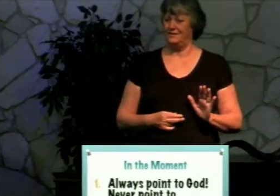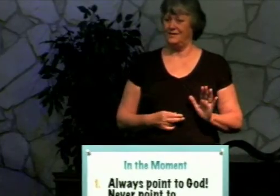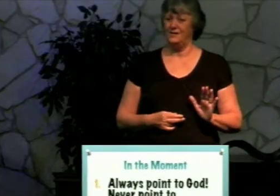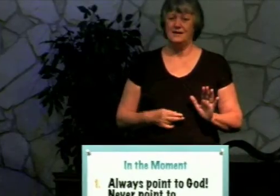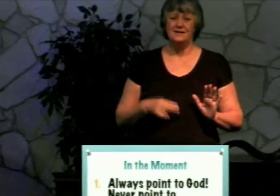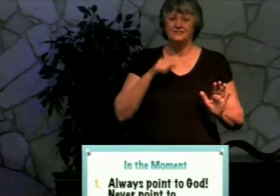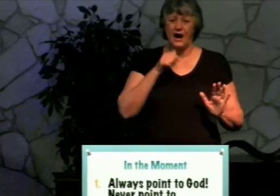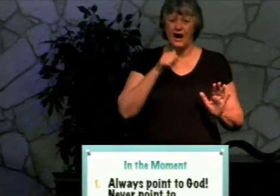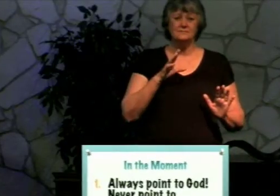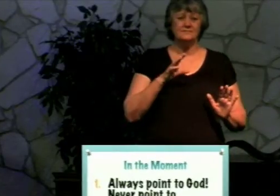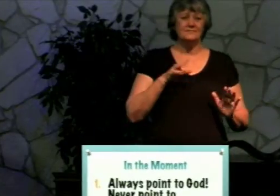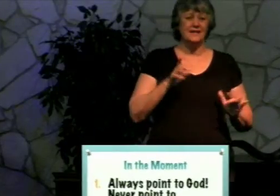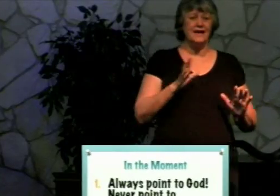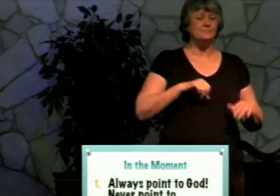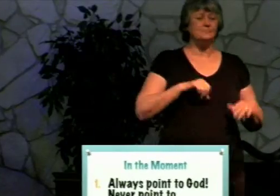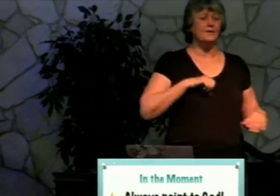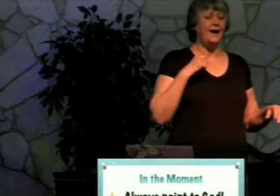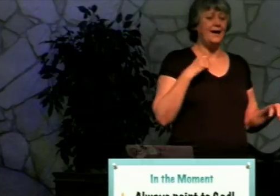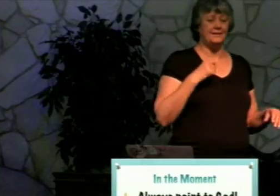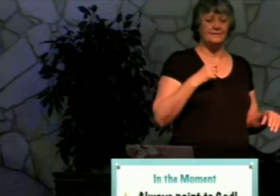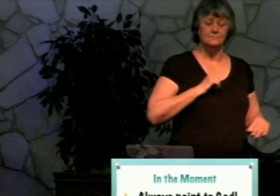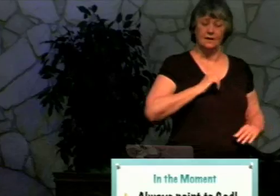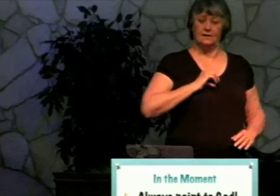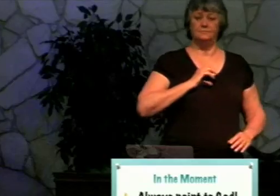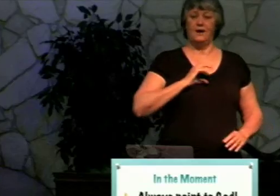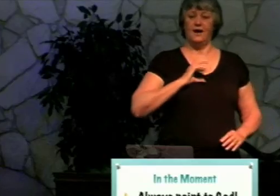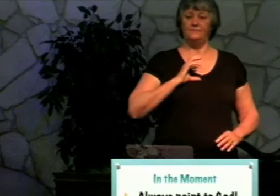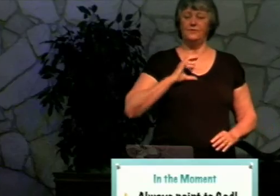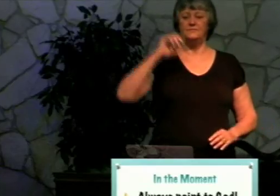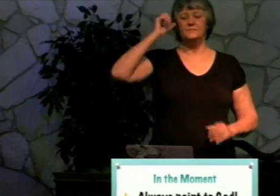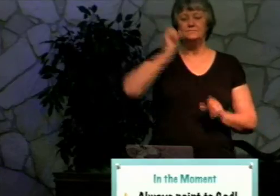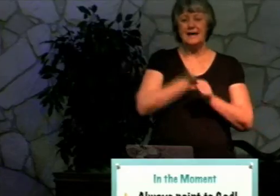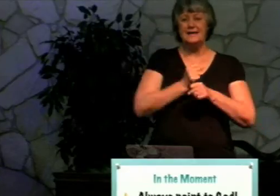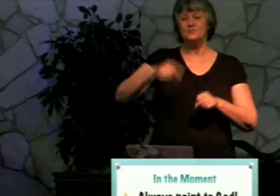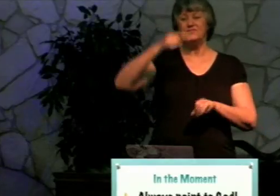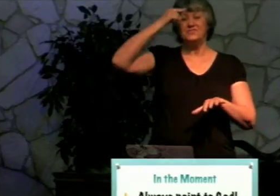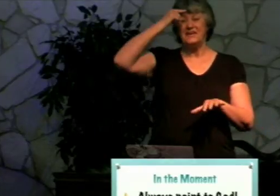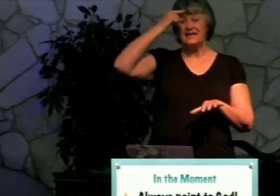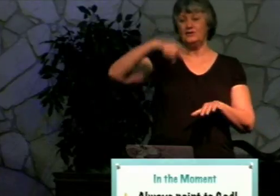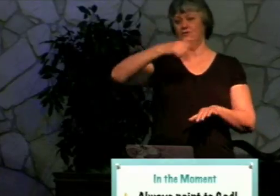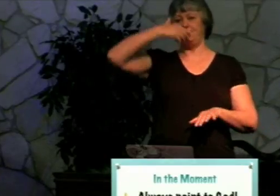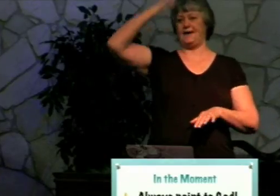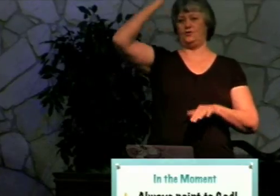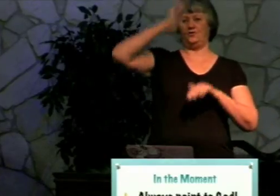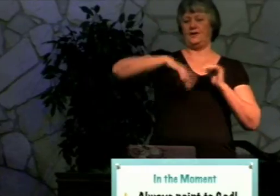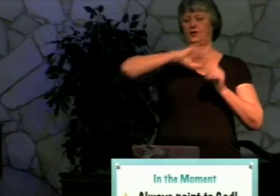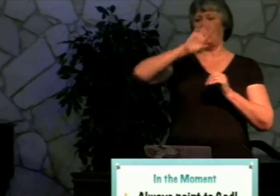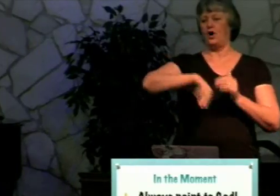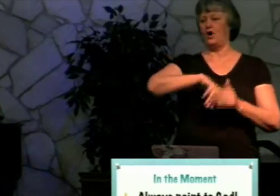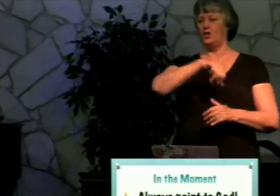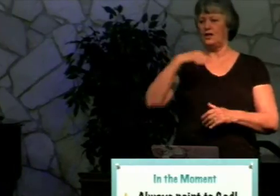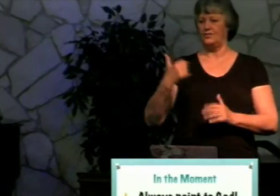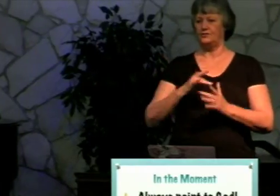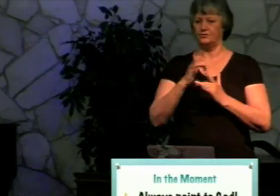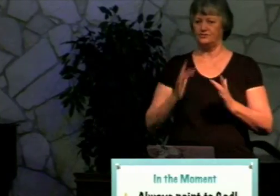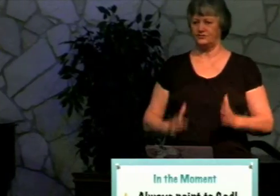know, don't let pride puff you up to make you think you're better than all other